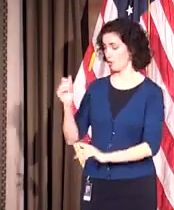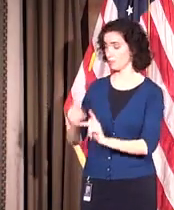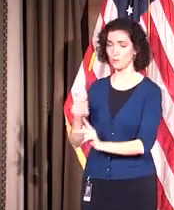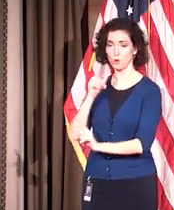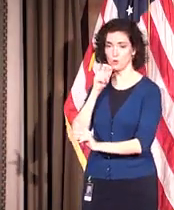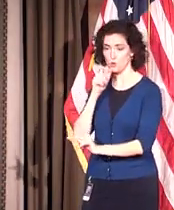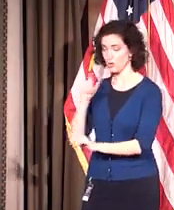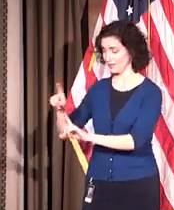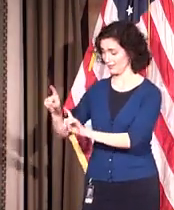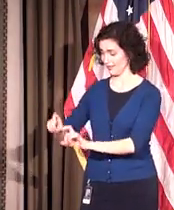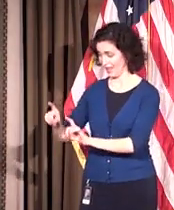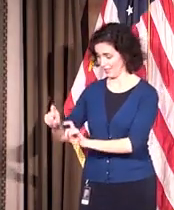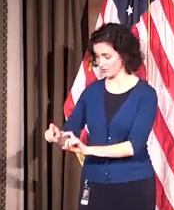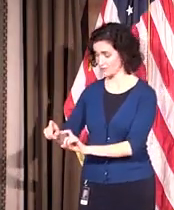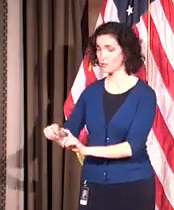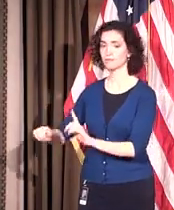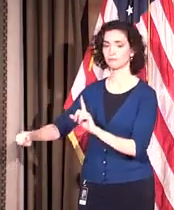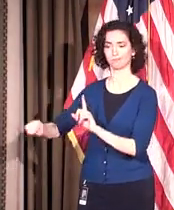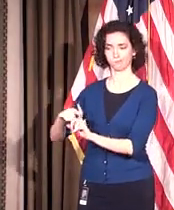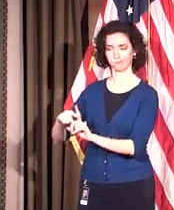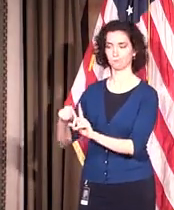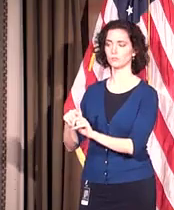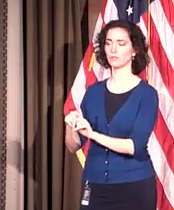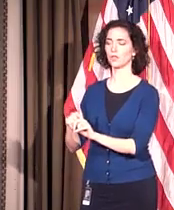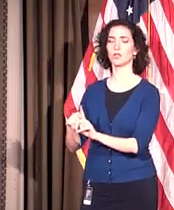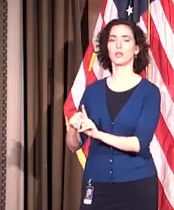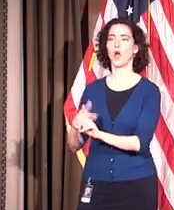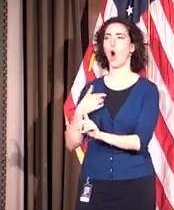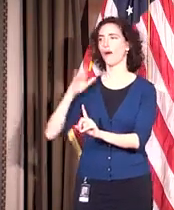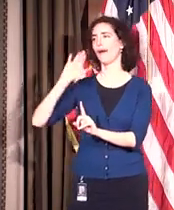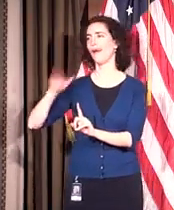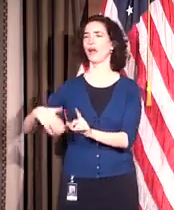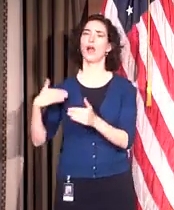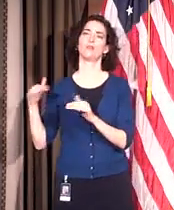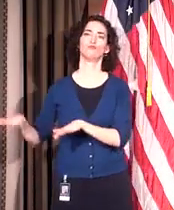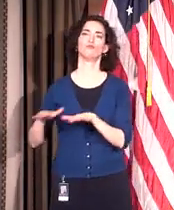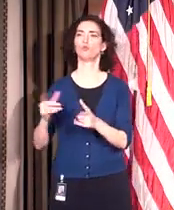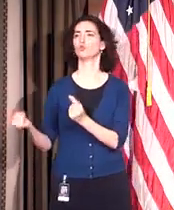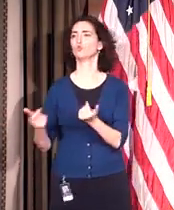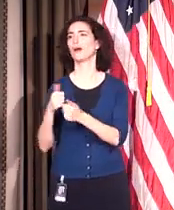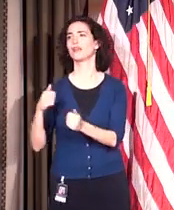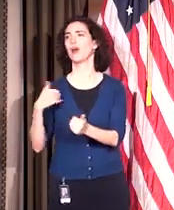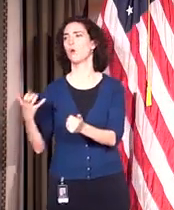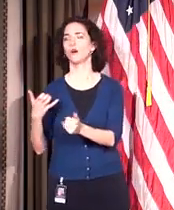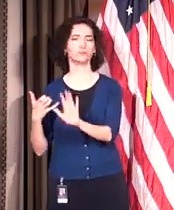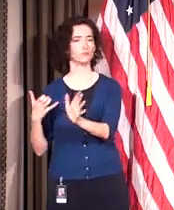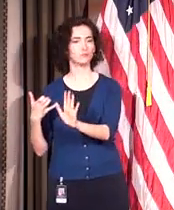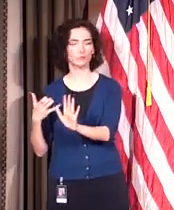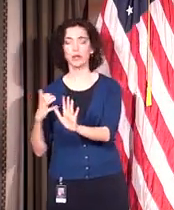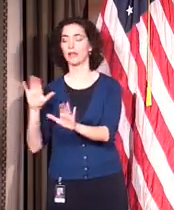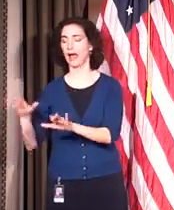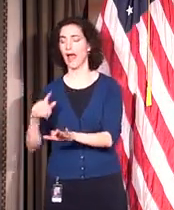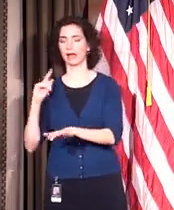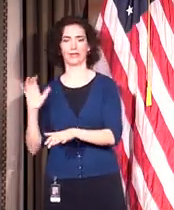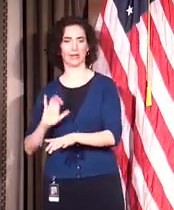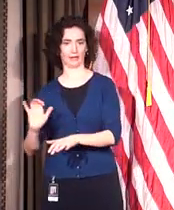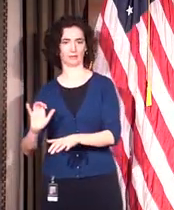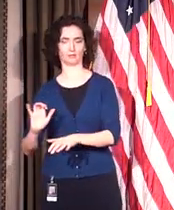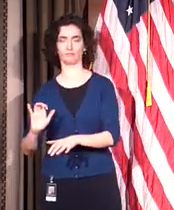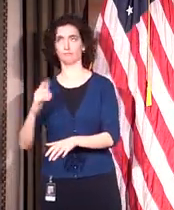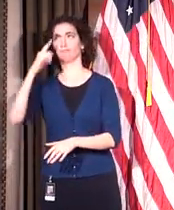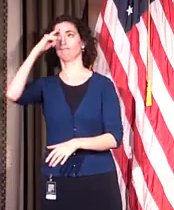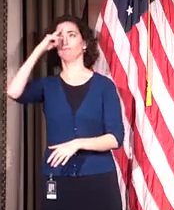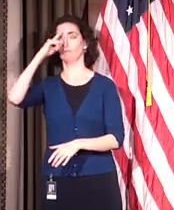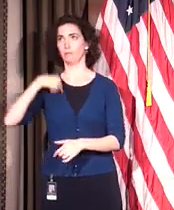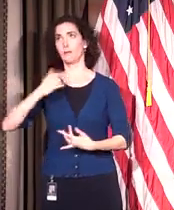they need to be acting as if it was a positive PCR test, without question about that. Anyone that has a positive